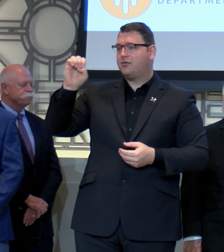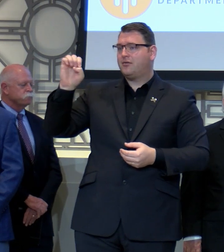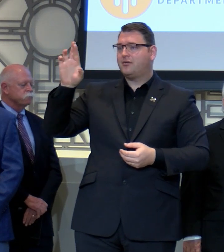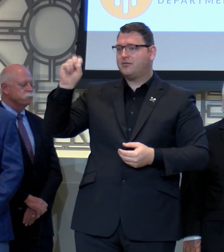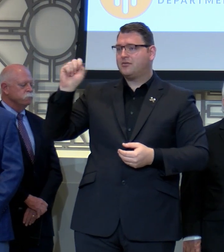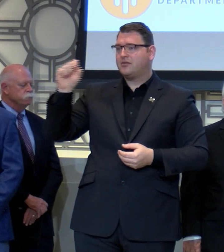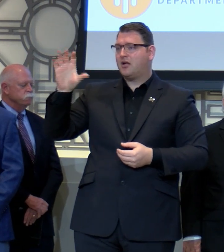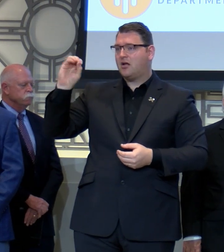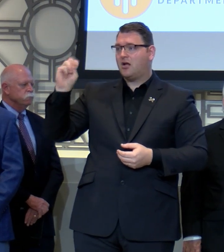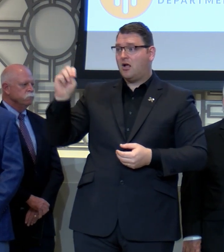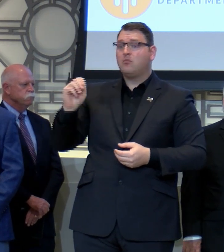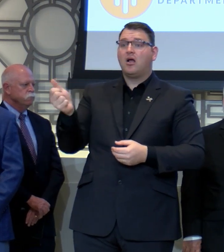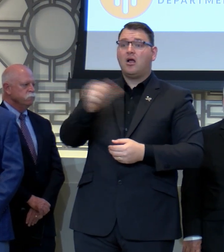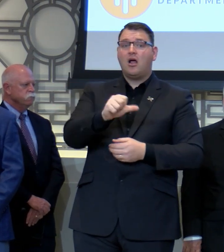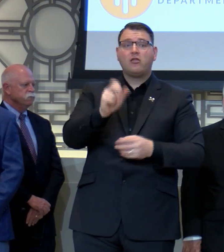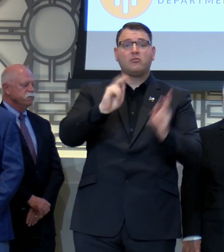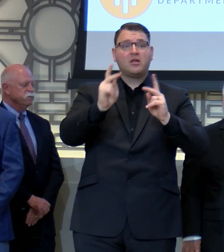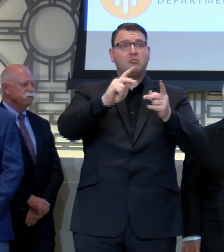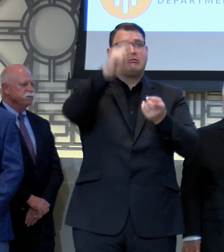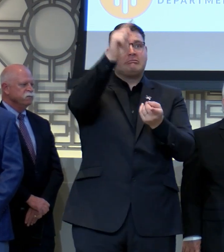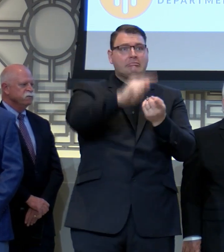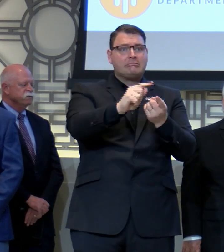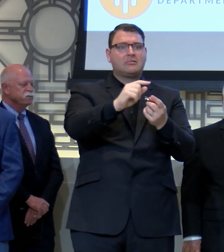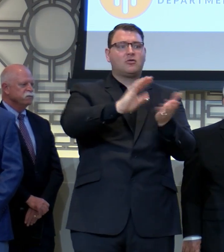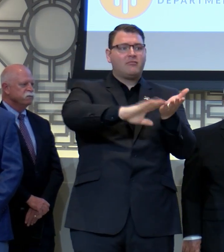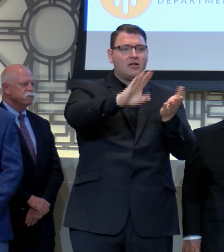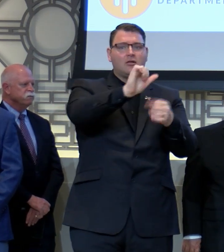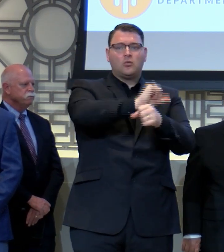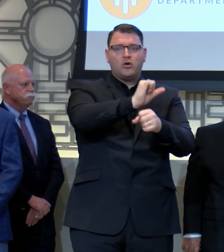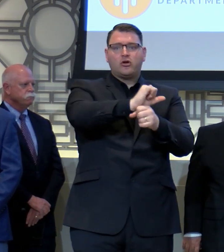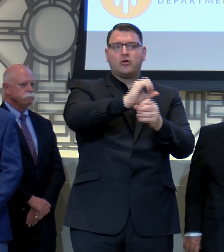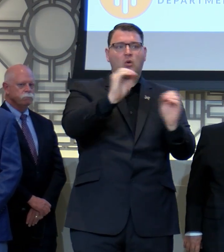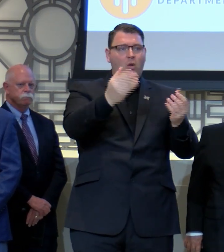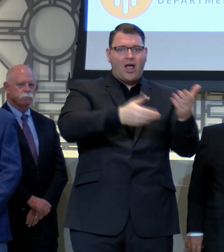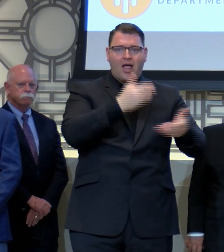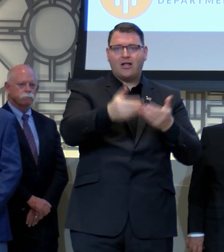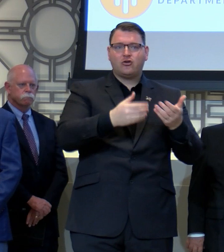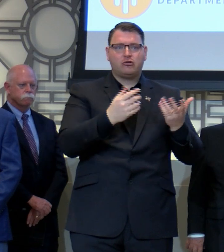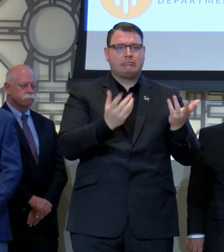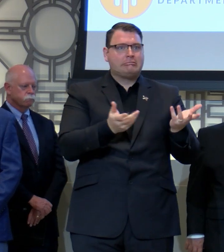industries slow down in hiring, we're in the need to hire also. Okay?